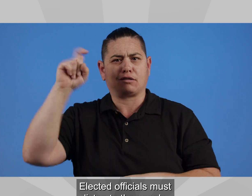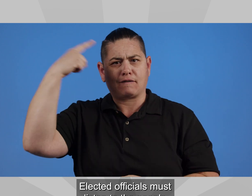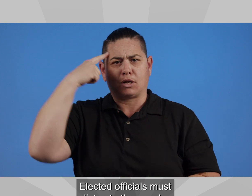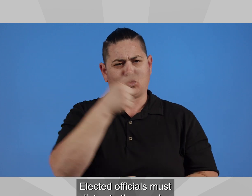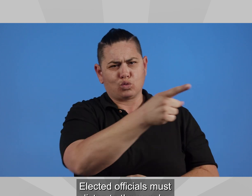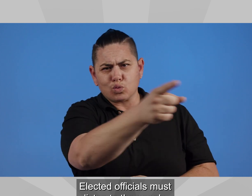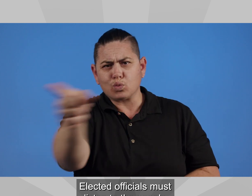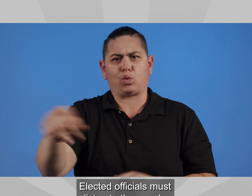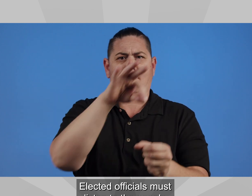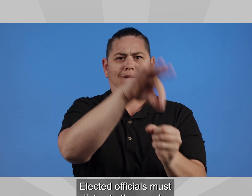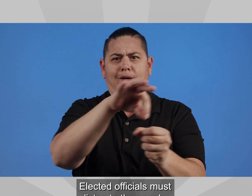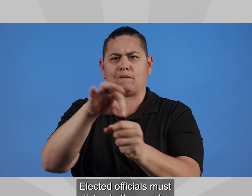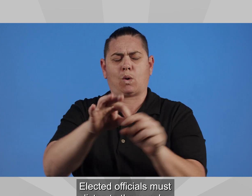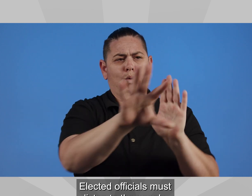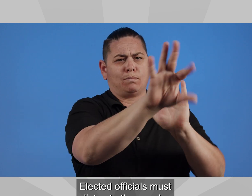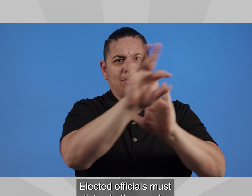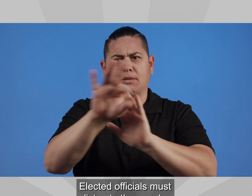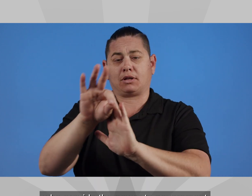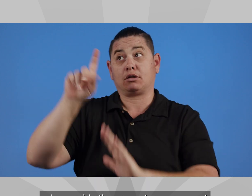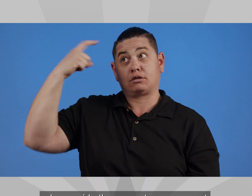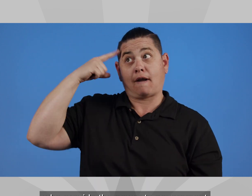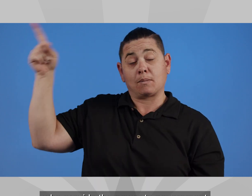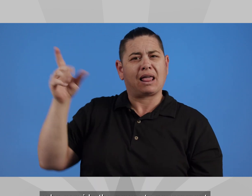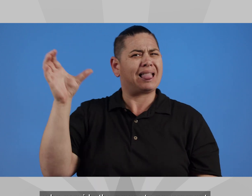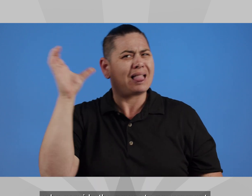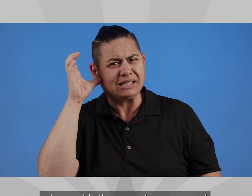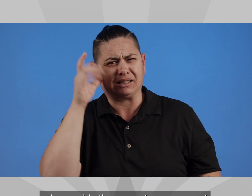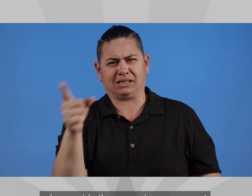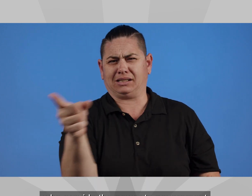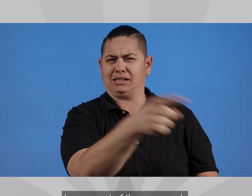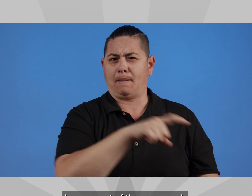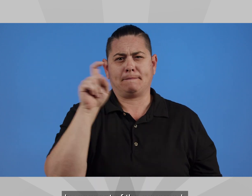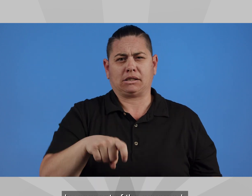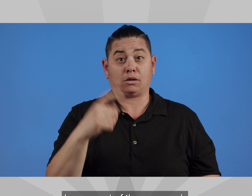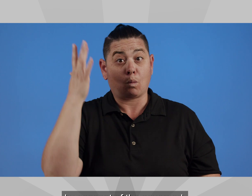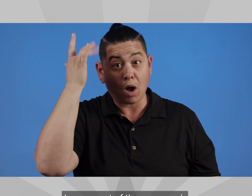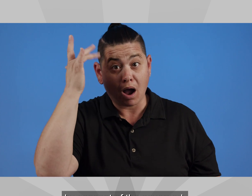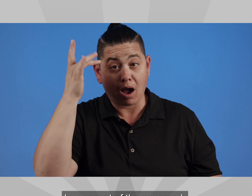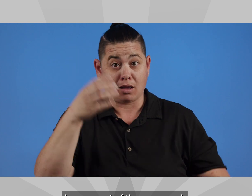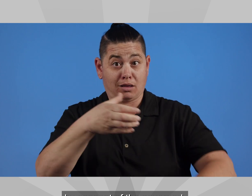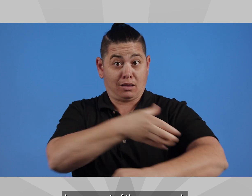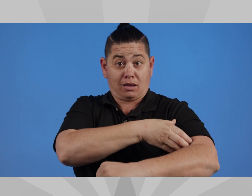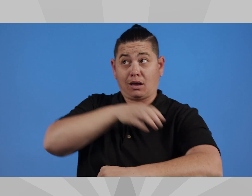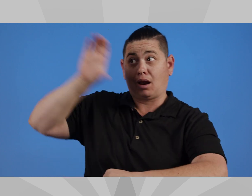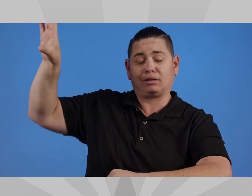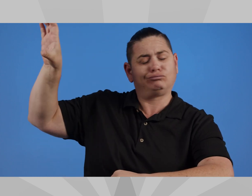Elected officials must listen to the people who provide the power to government by consent of the